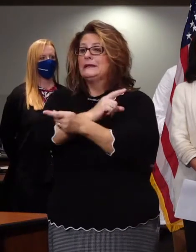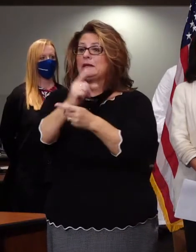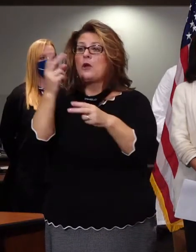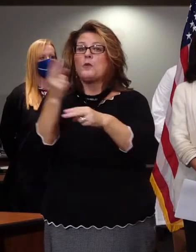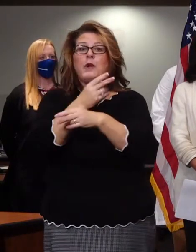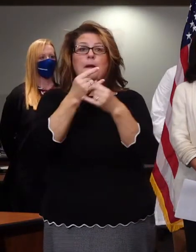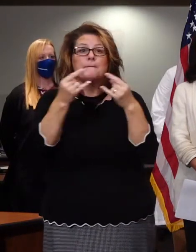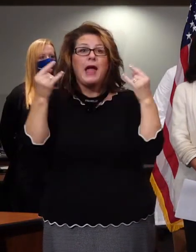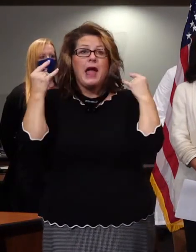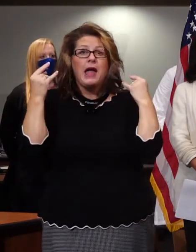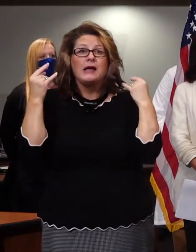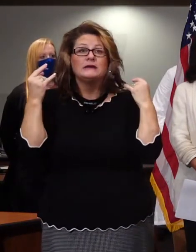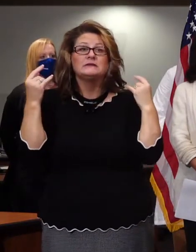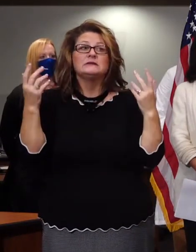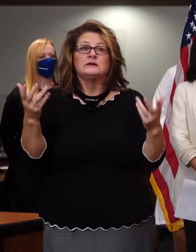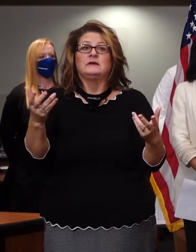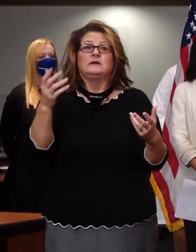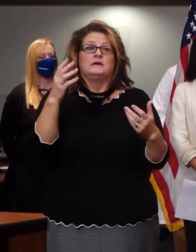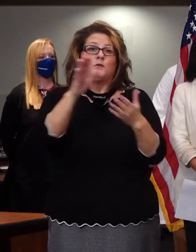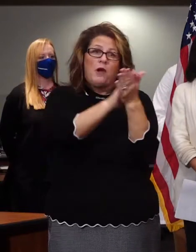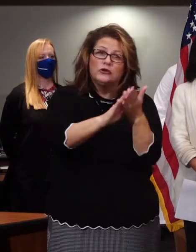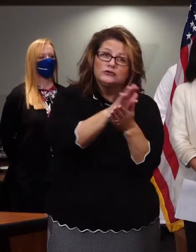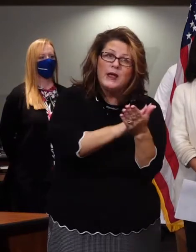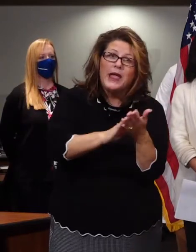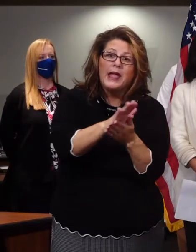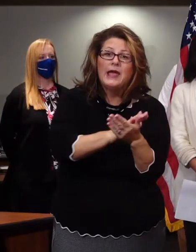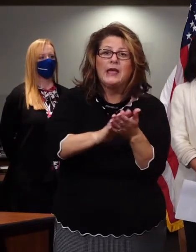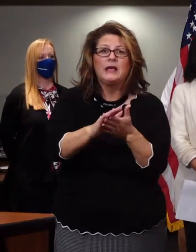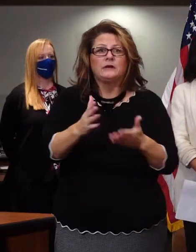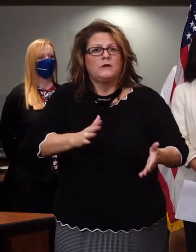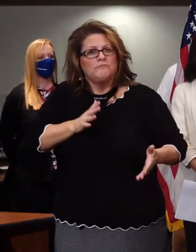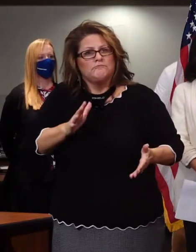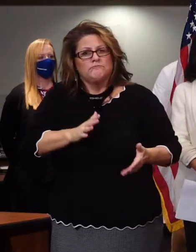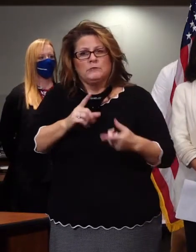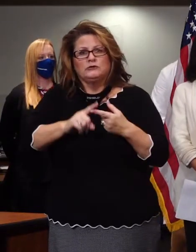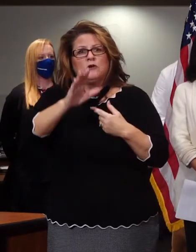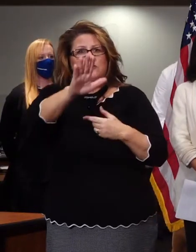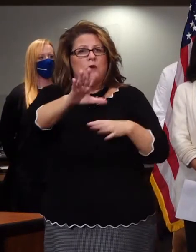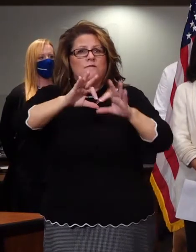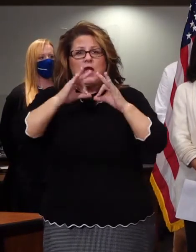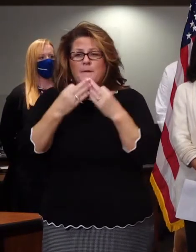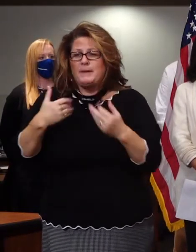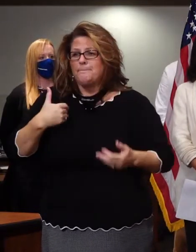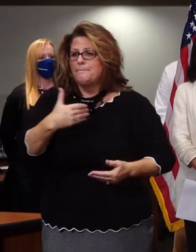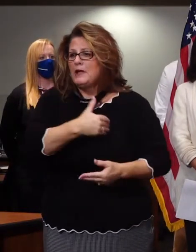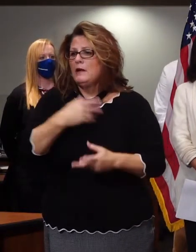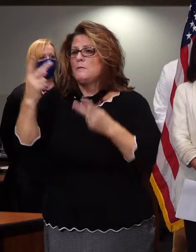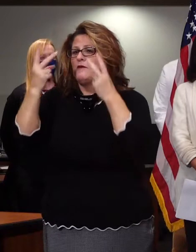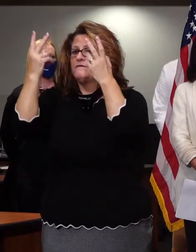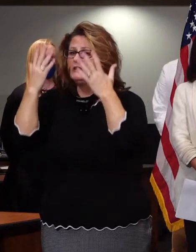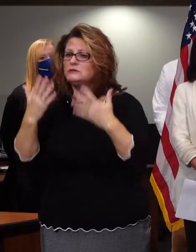hands routinely. Being courteous to others, courteous to your family members, courteous to visitors, courteous